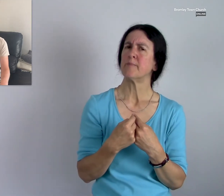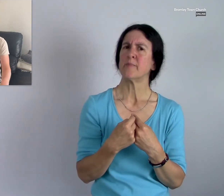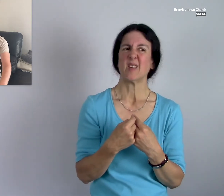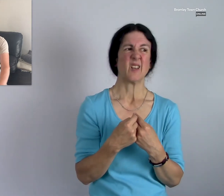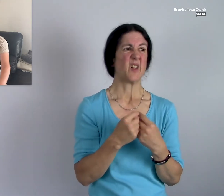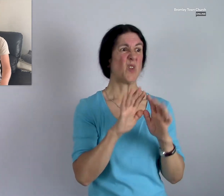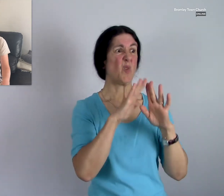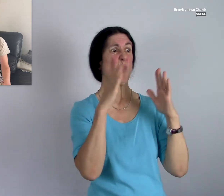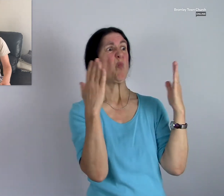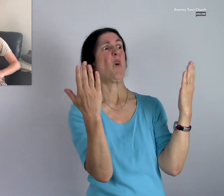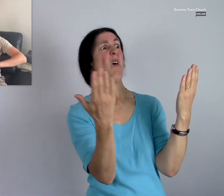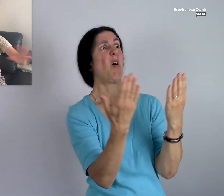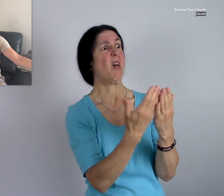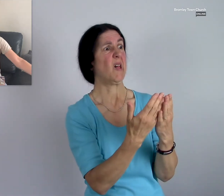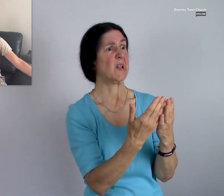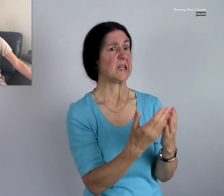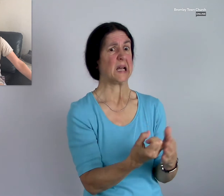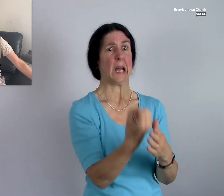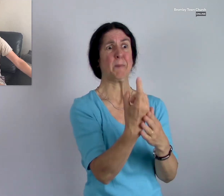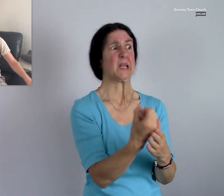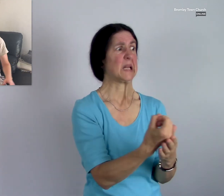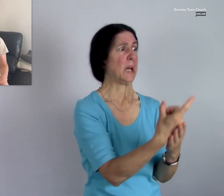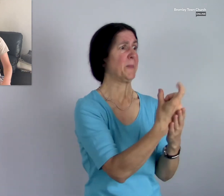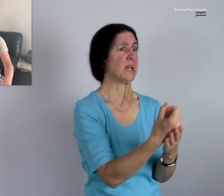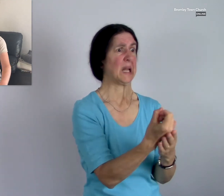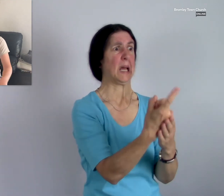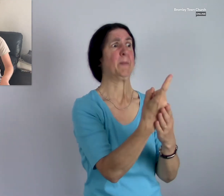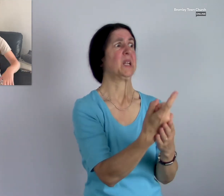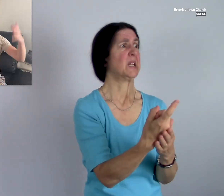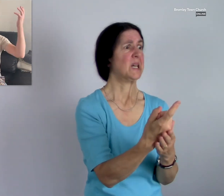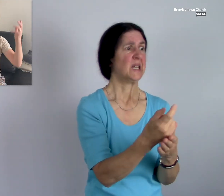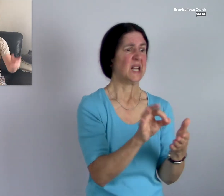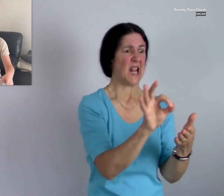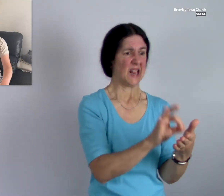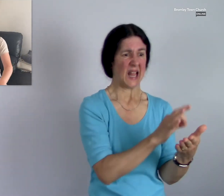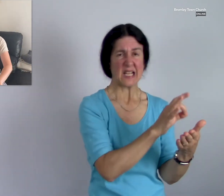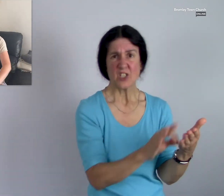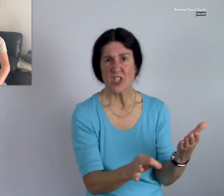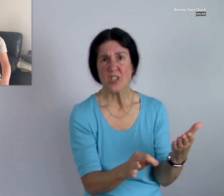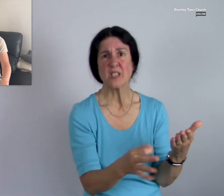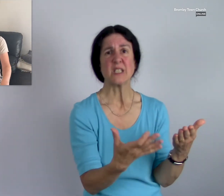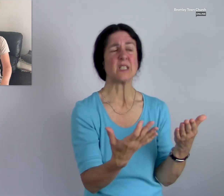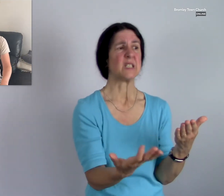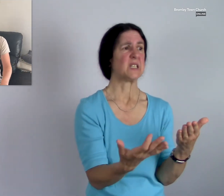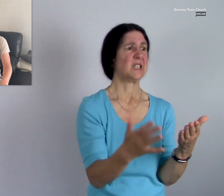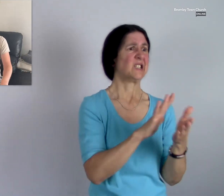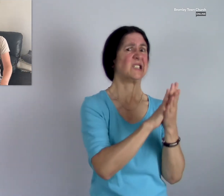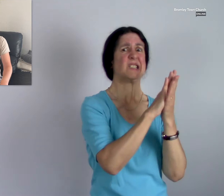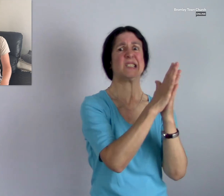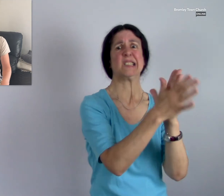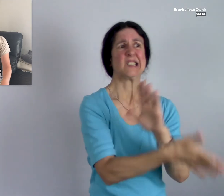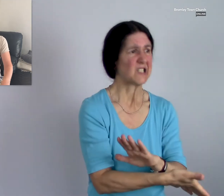him despite what we see, despite what's happening in the world, despite elections going on around the world,